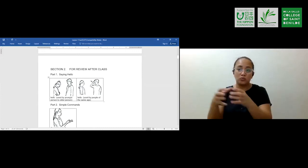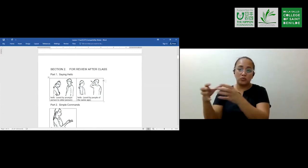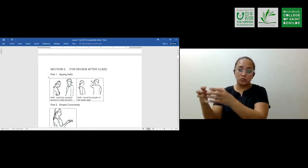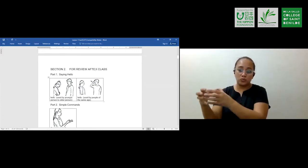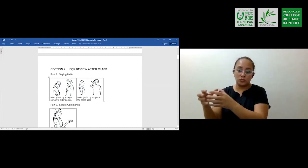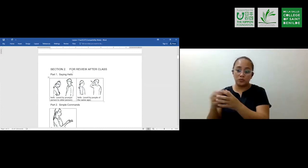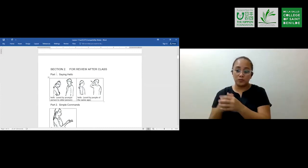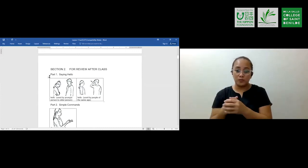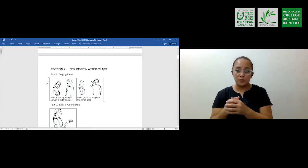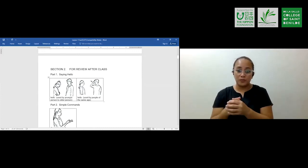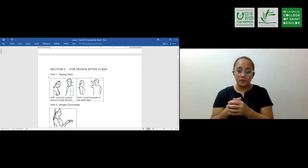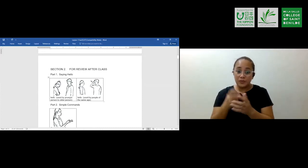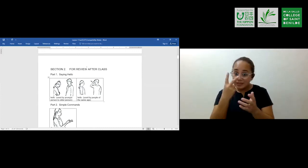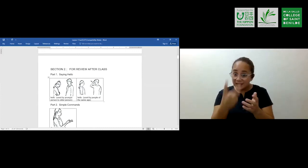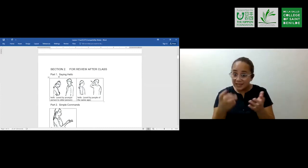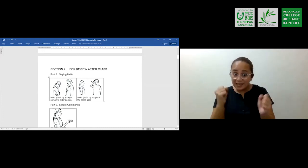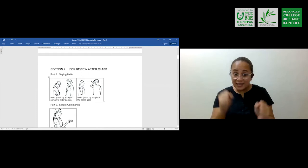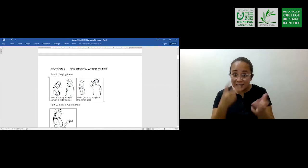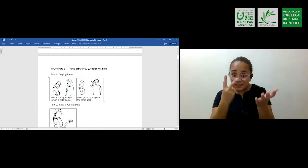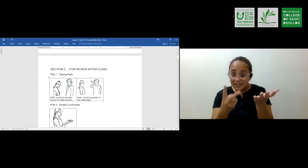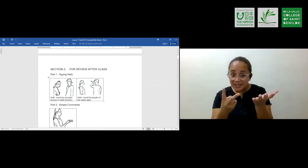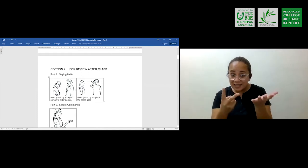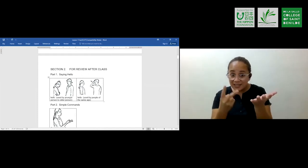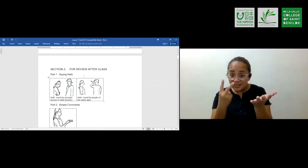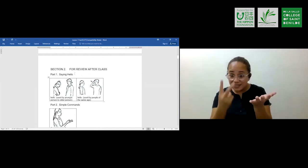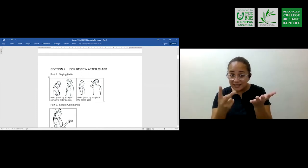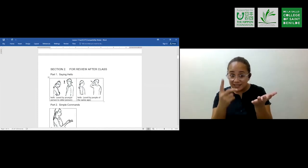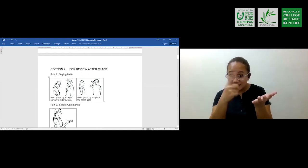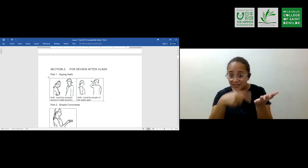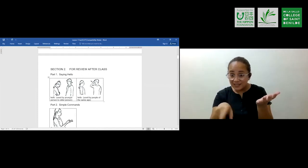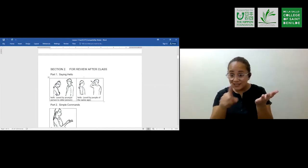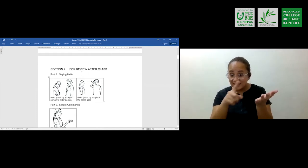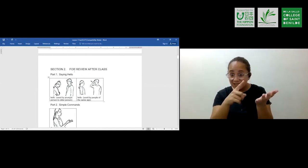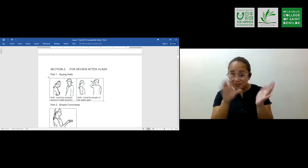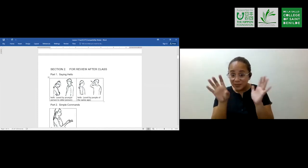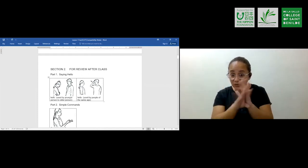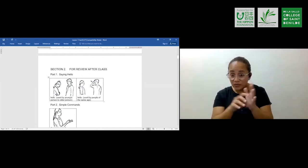Can you see the cursor here?